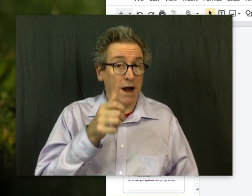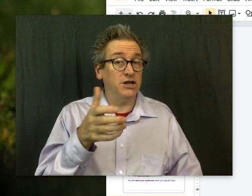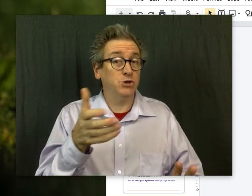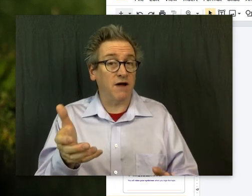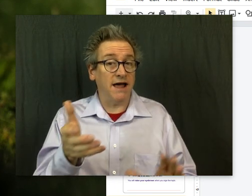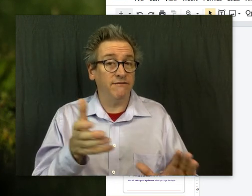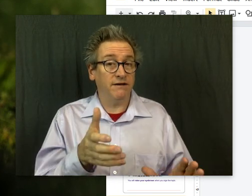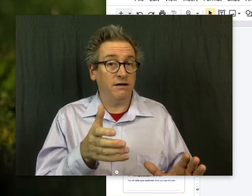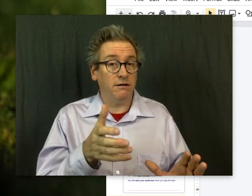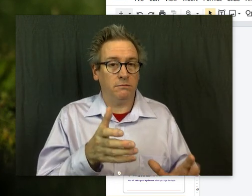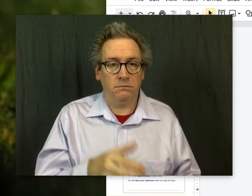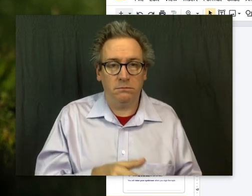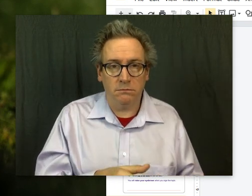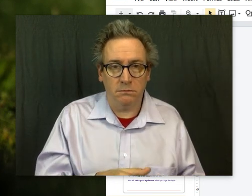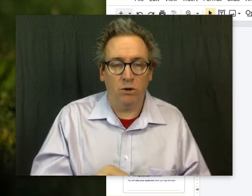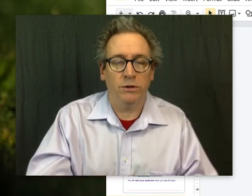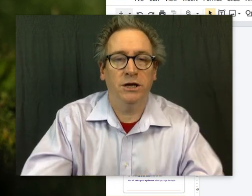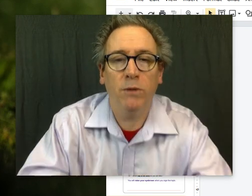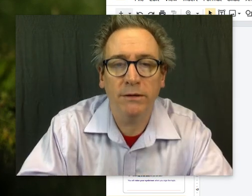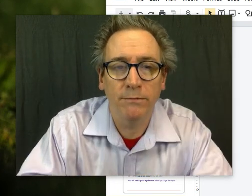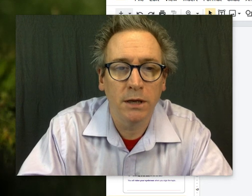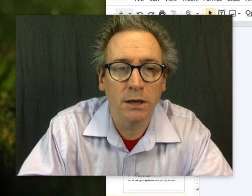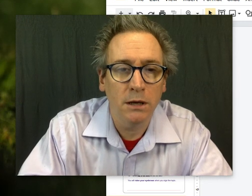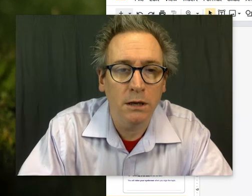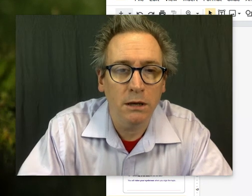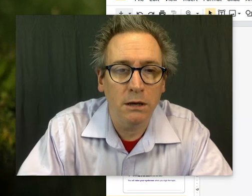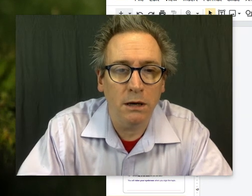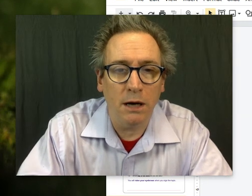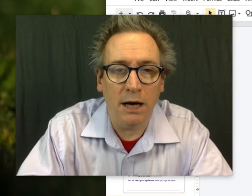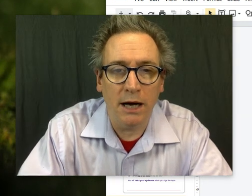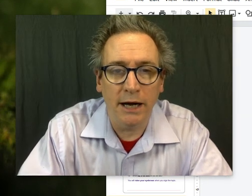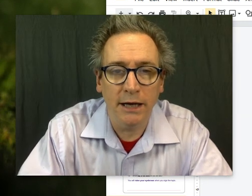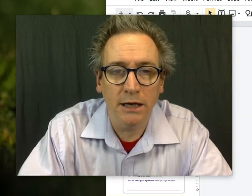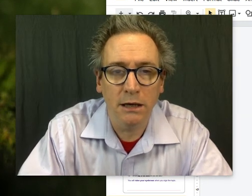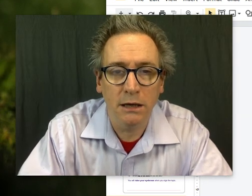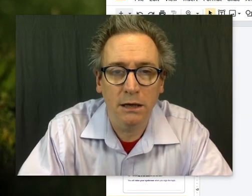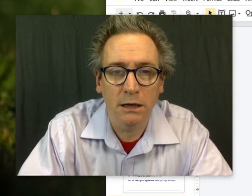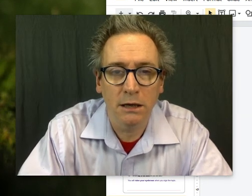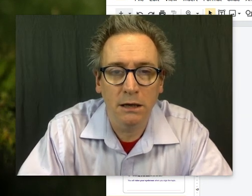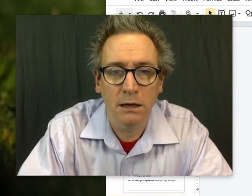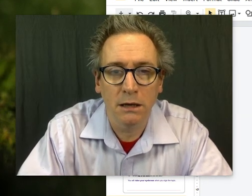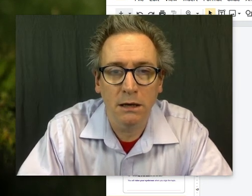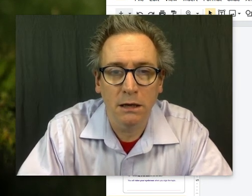why did you arrive? Oh, you know what? I